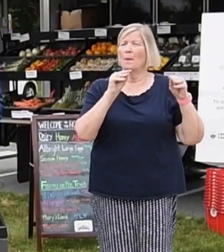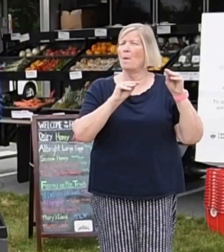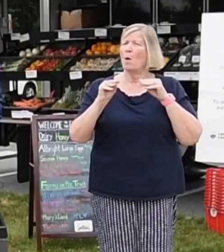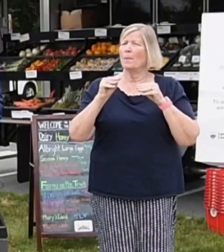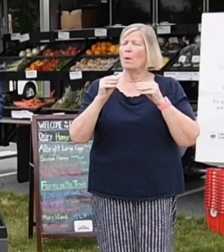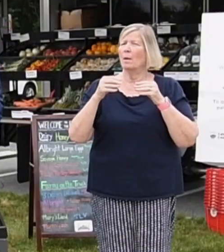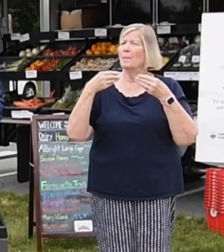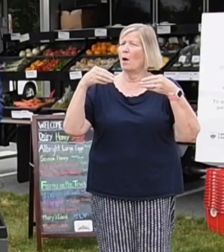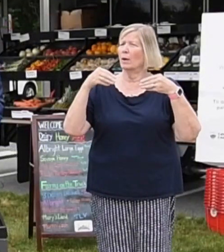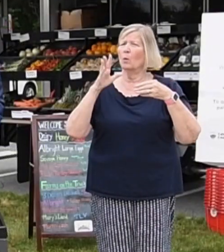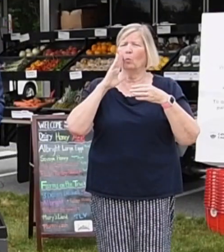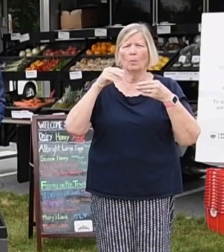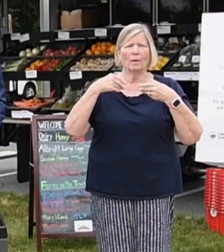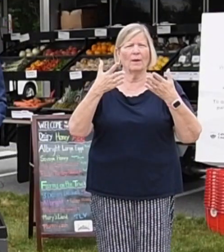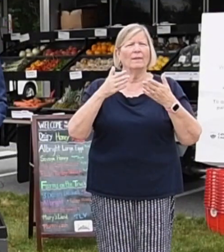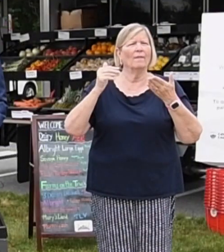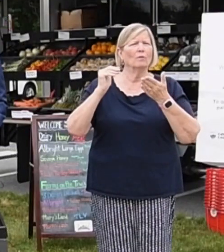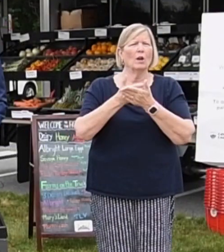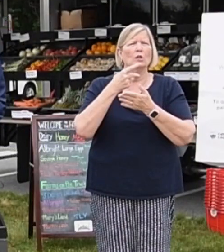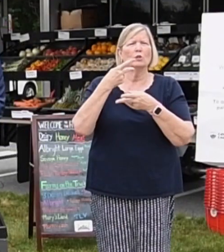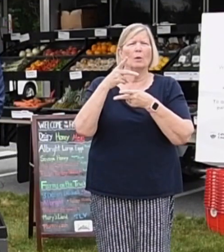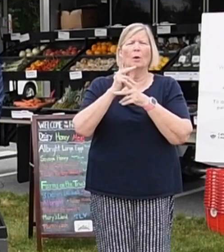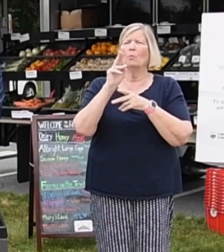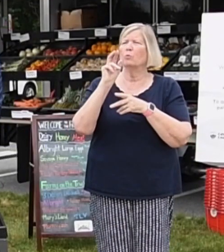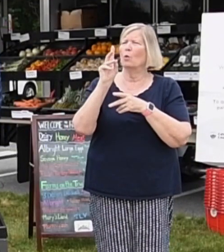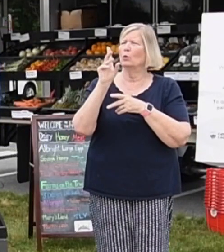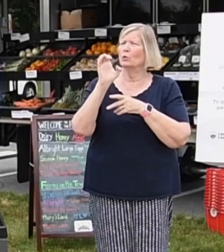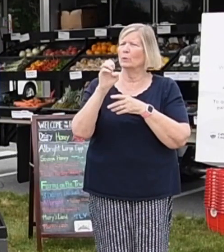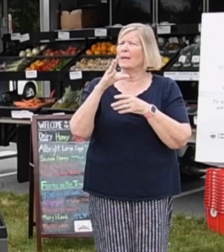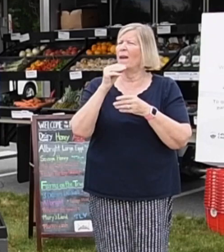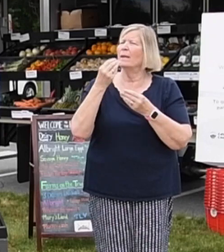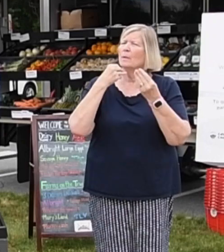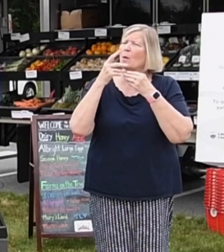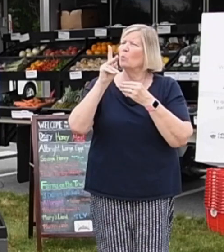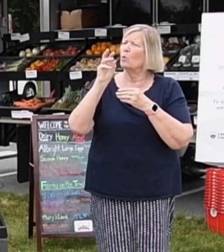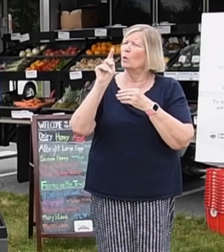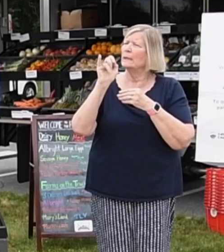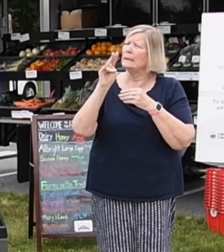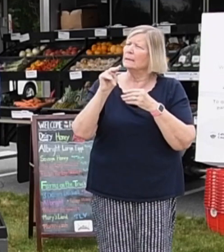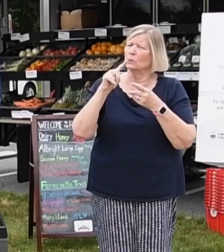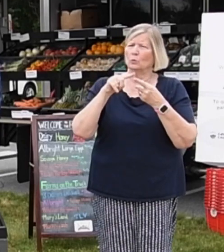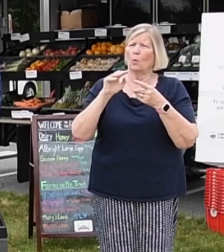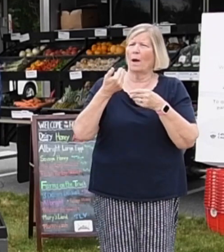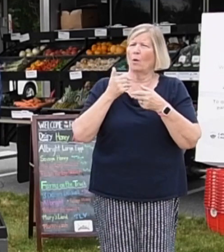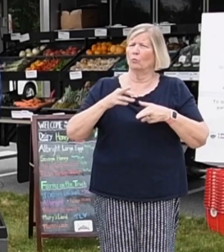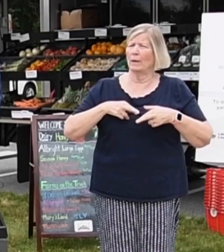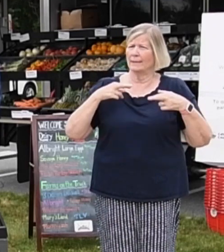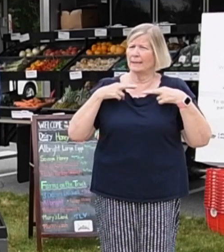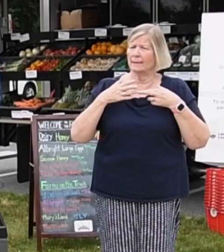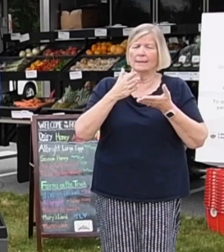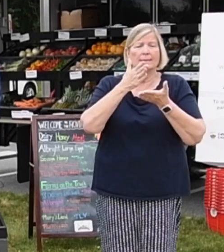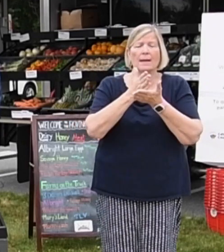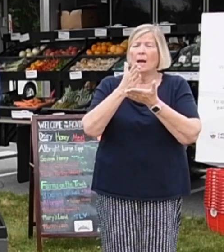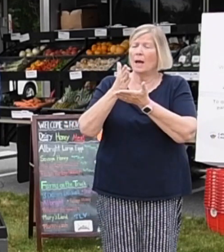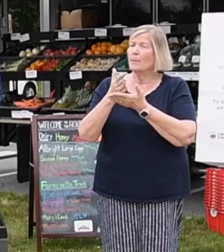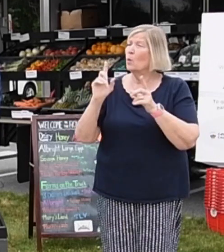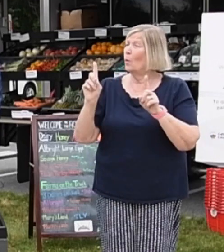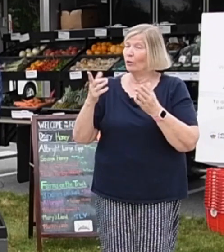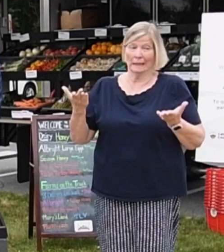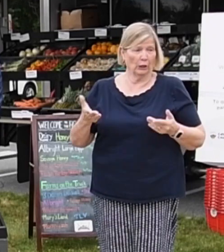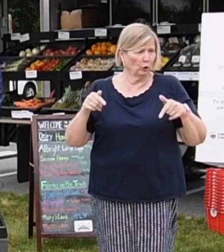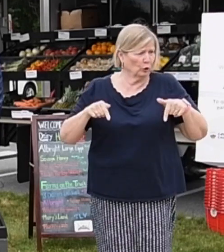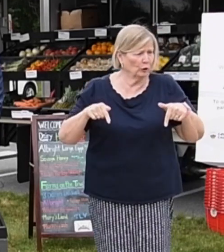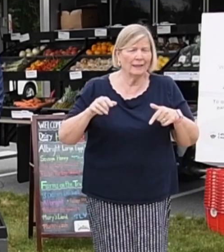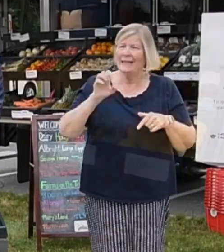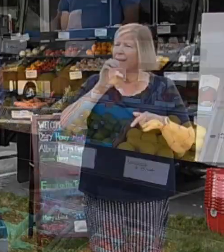will provide fresh produce and proteins directly to our residents. The stop locations include right here